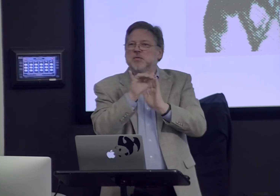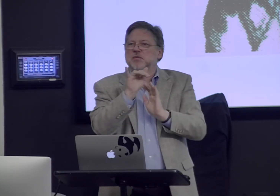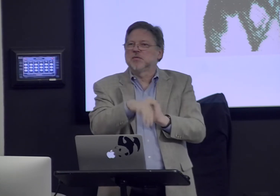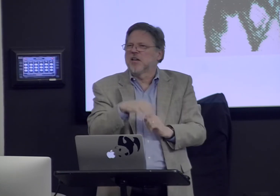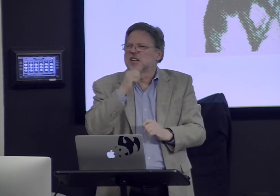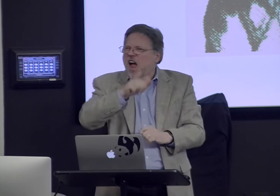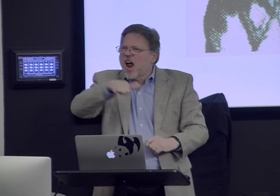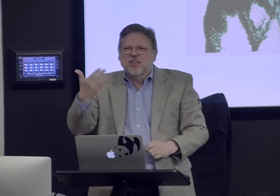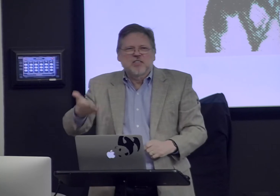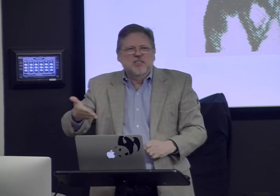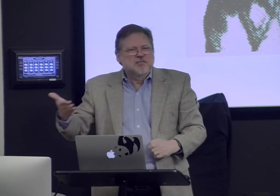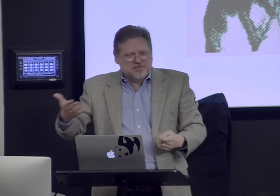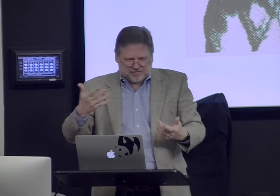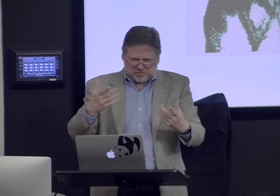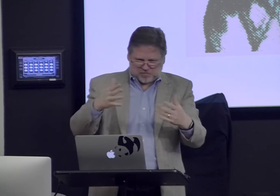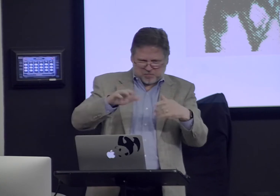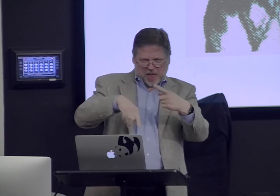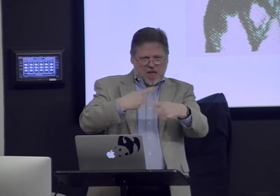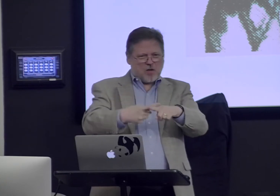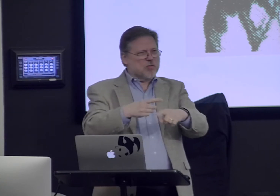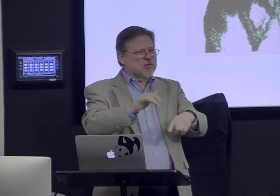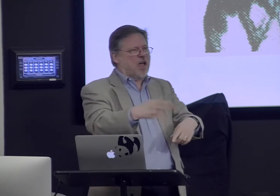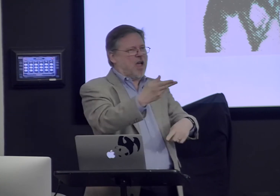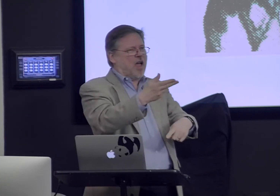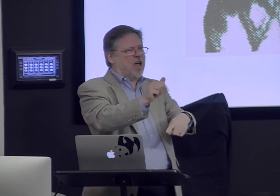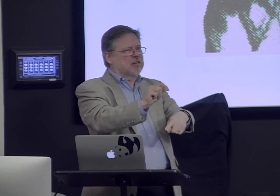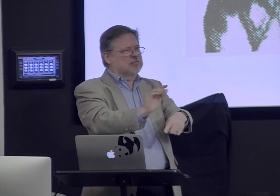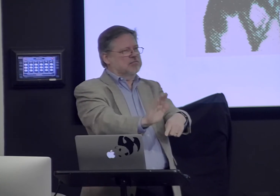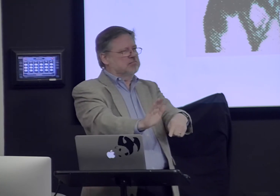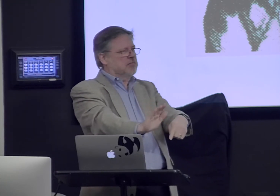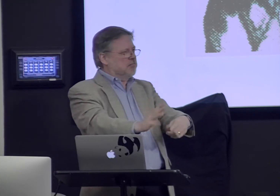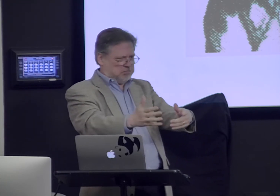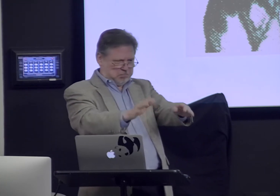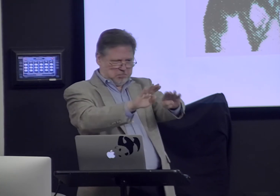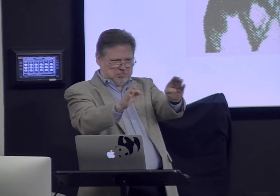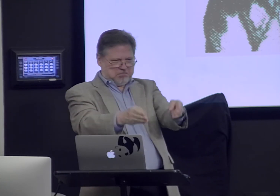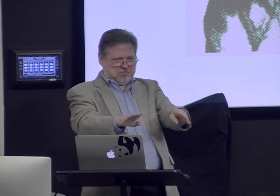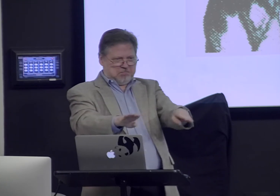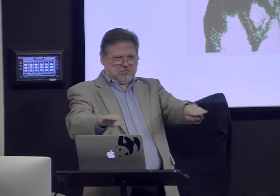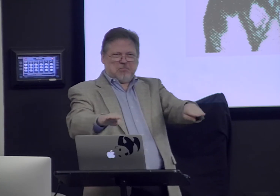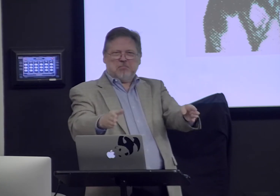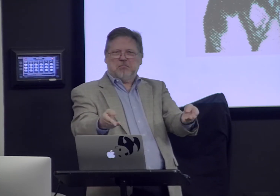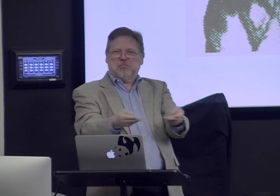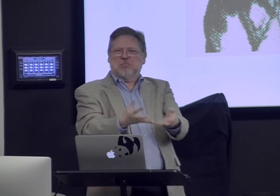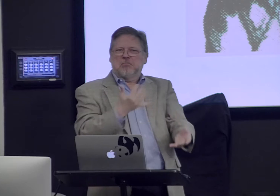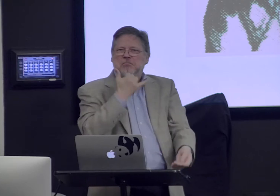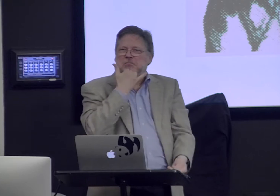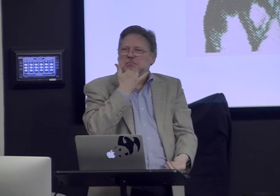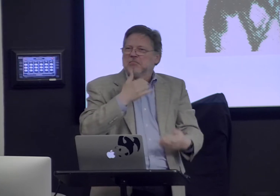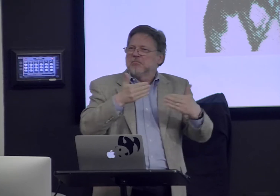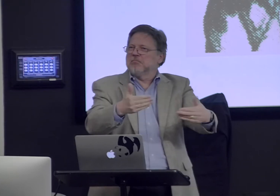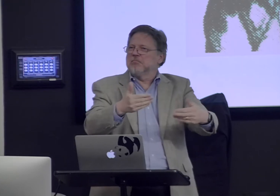So this sign is chosen in this dictionary not only to reference an actual object of a